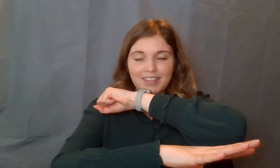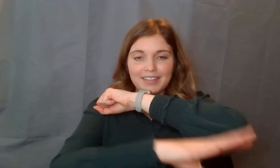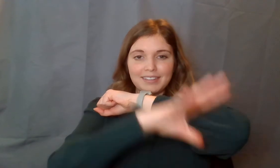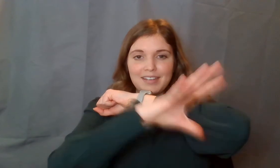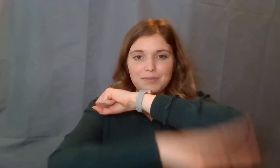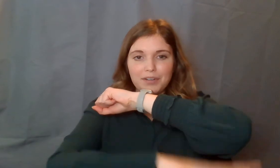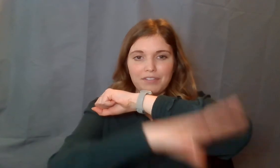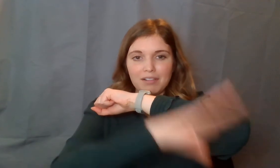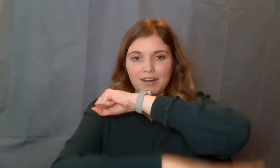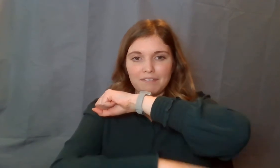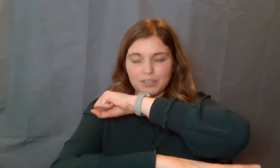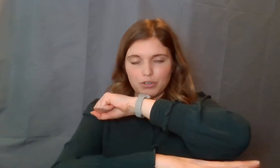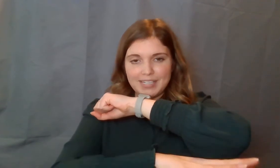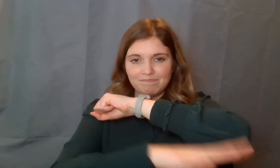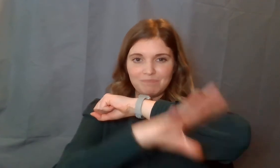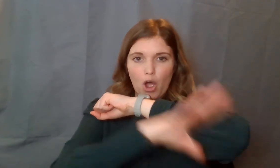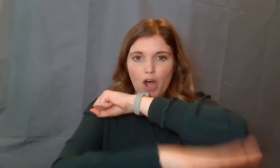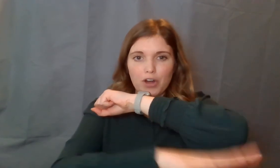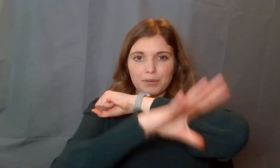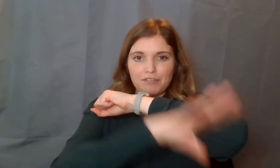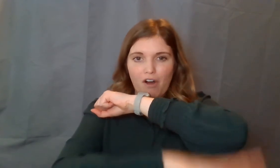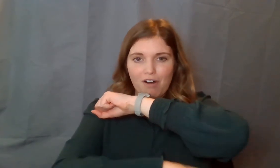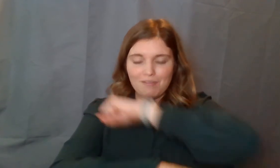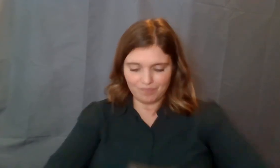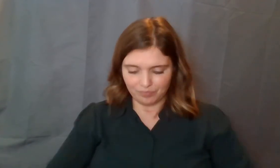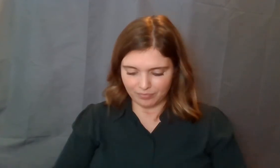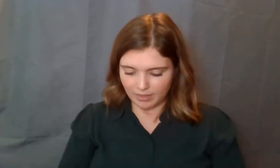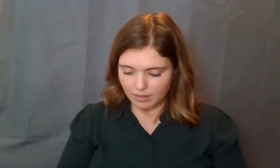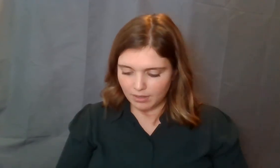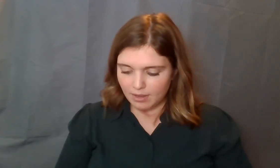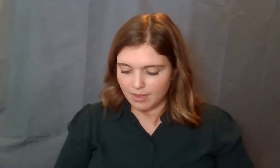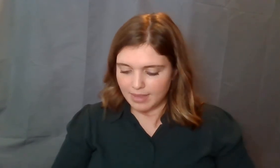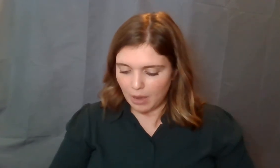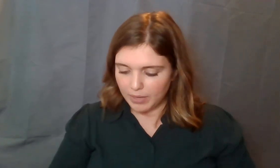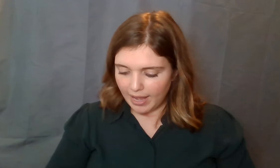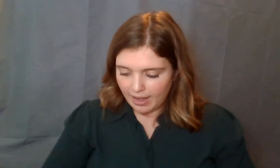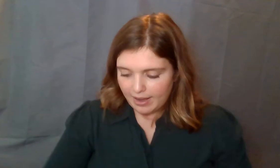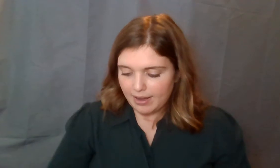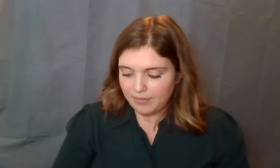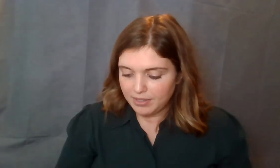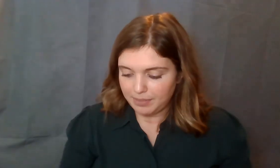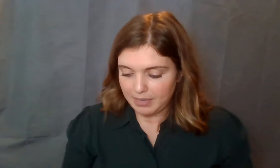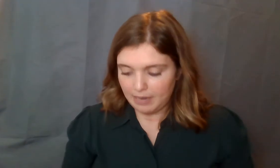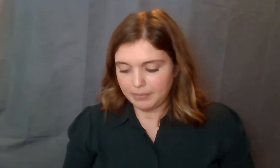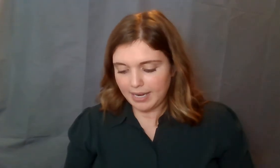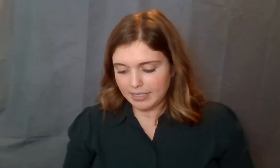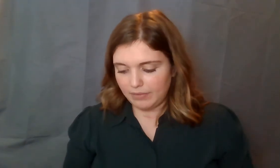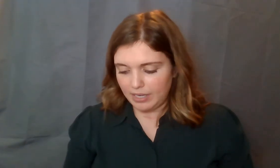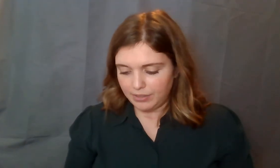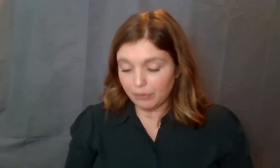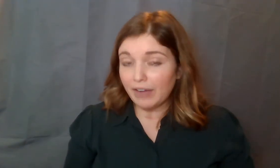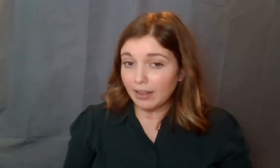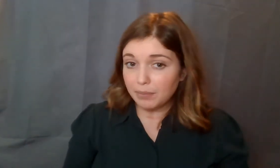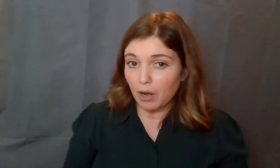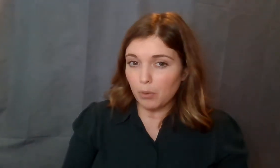Like the leaves are falling off the tree. Autumn or fall. Now we have some games and activities. So volleyball, what